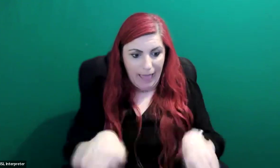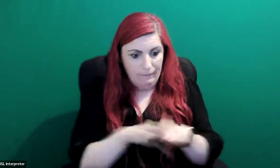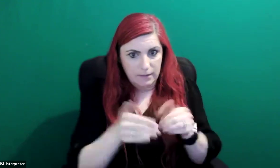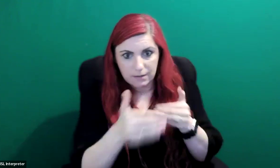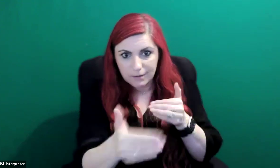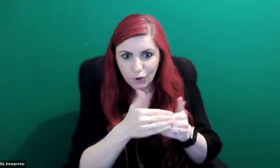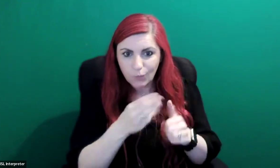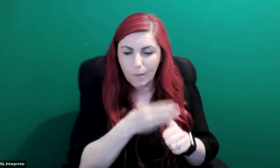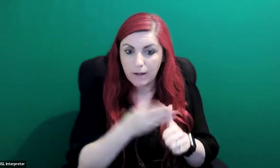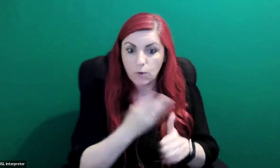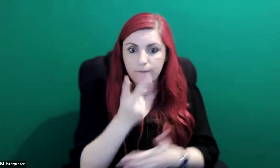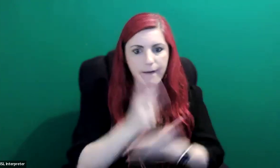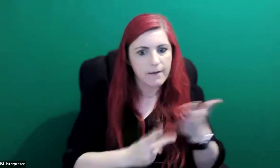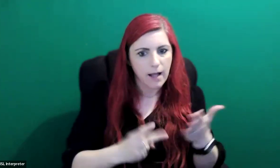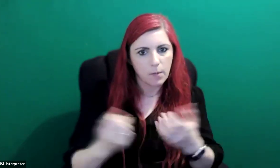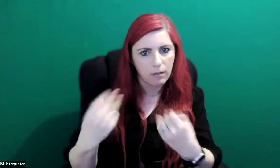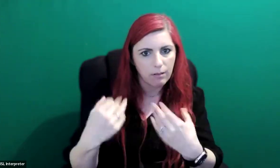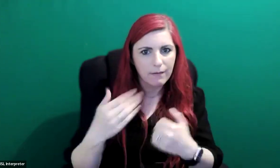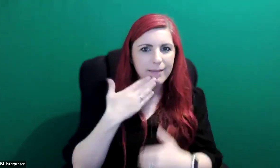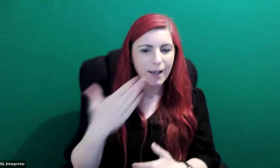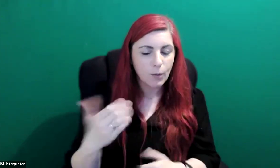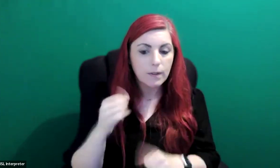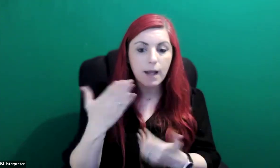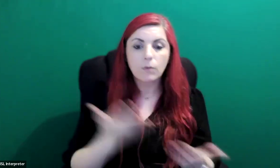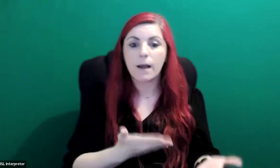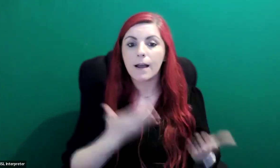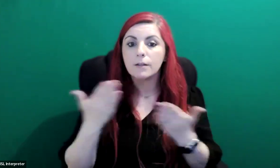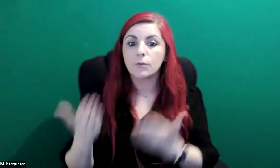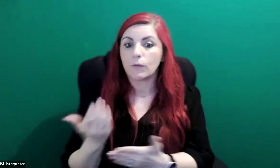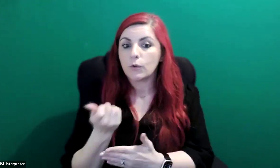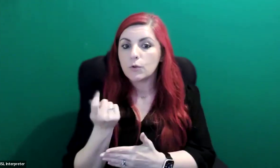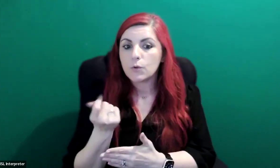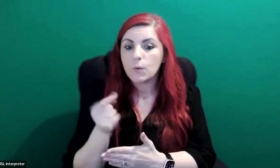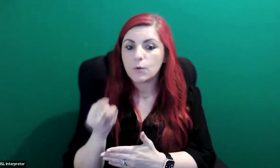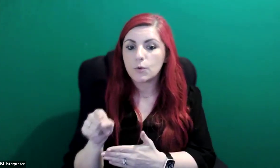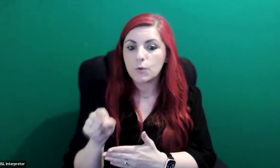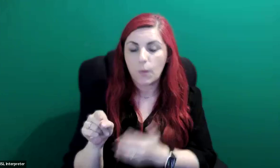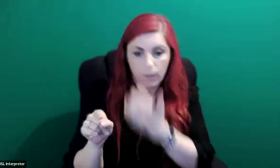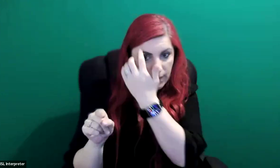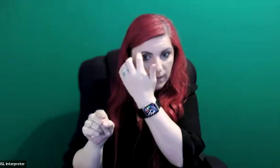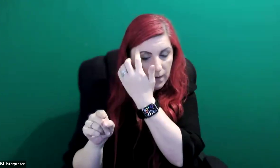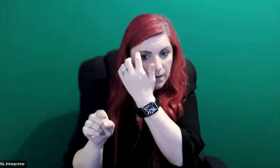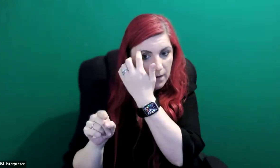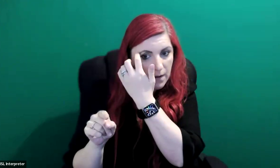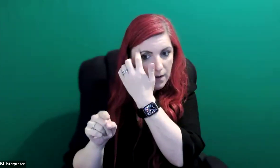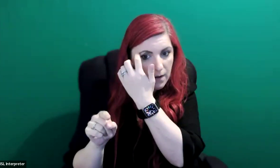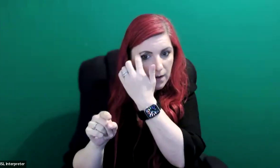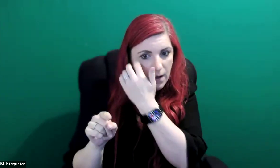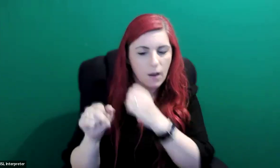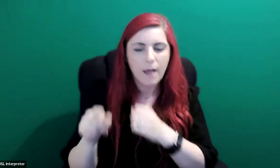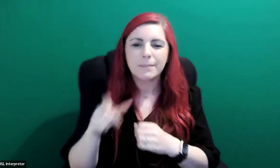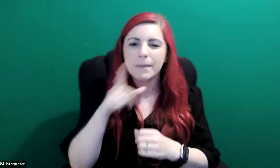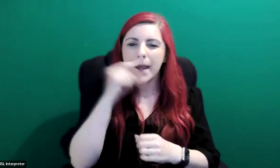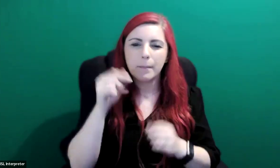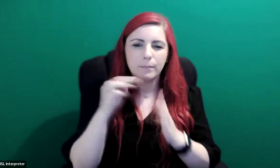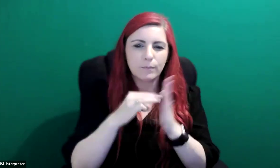hear your perspective. I'm going to hand over now in a moment to Hege Orefellen from We Shall Overcome, which